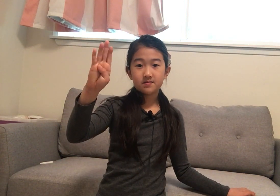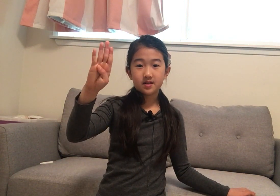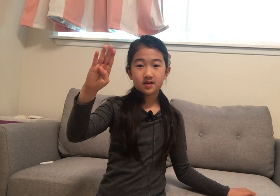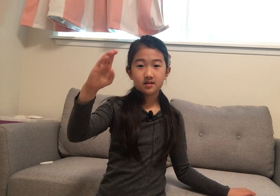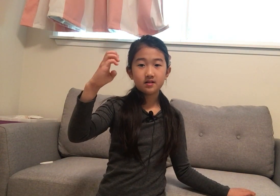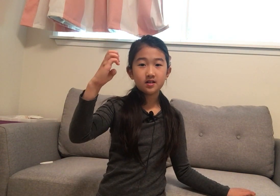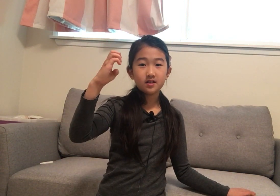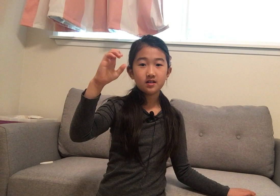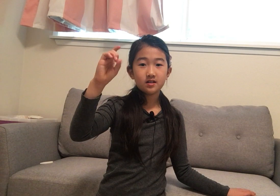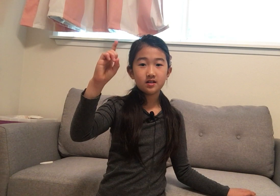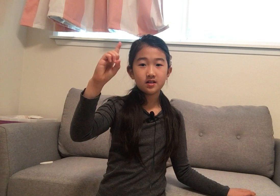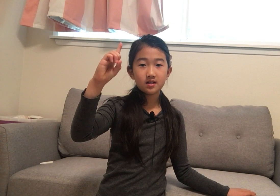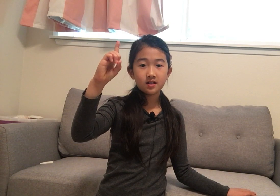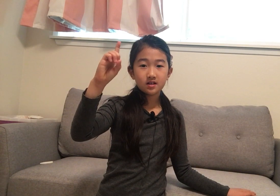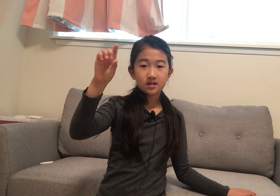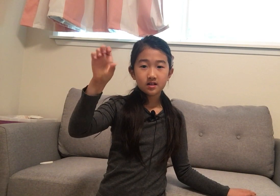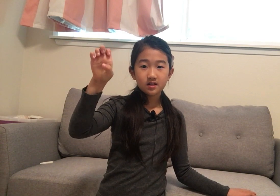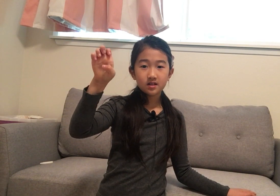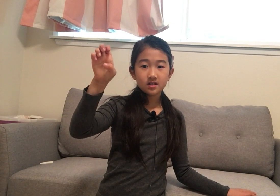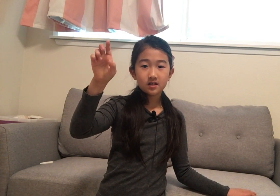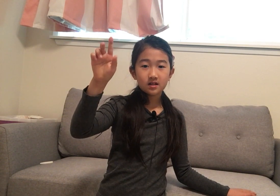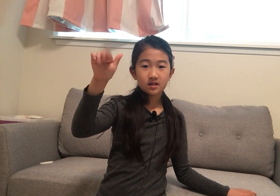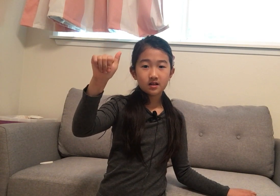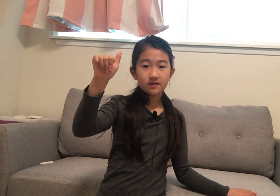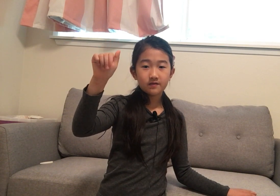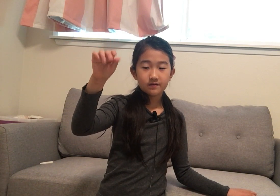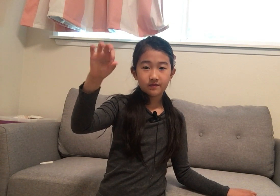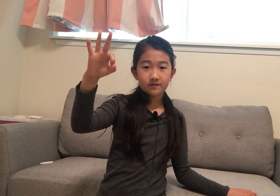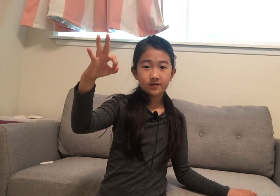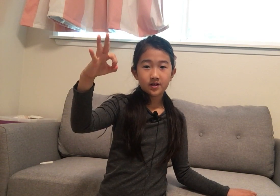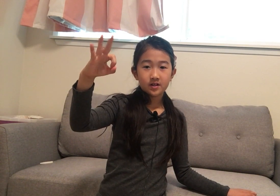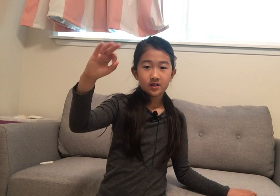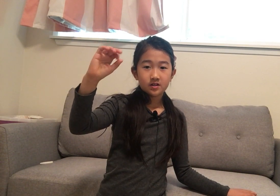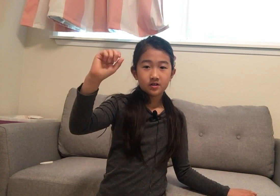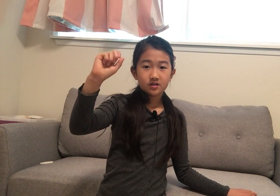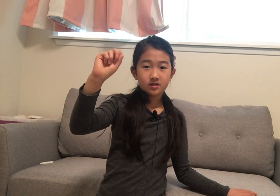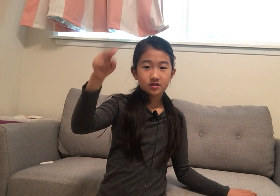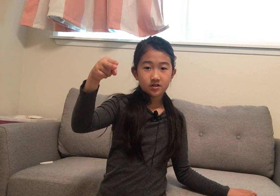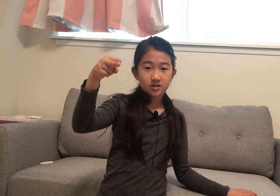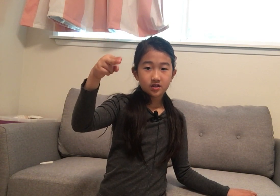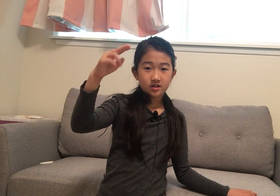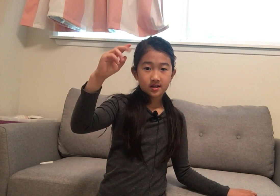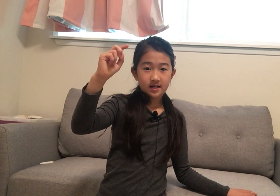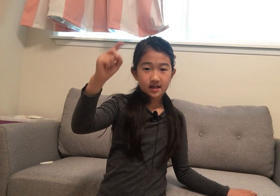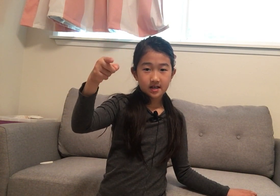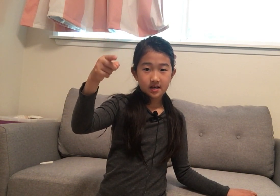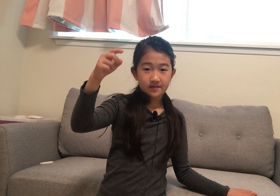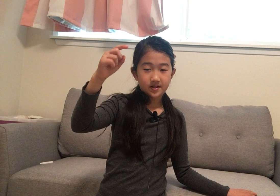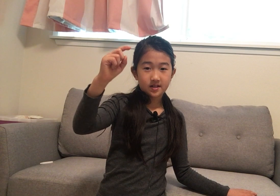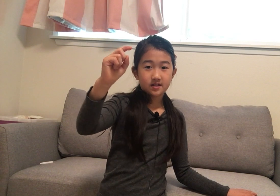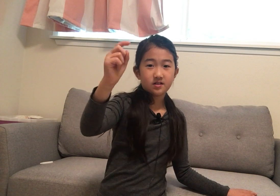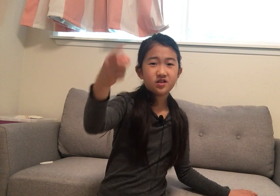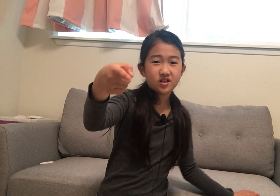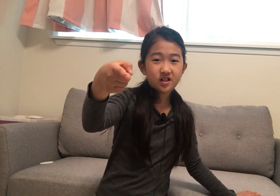b c d e f g i mean g